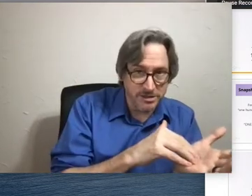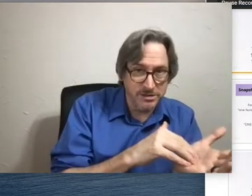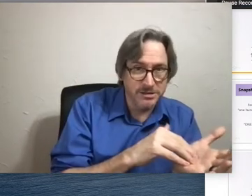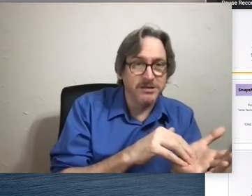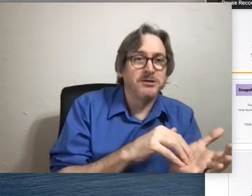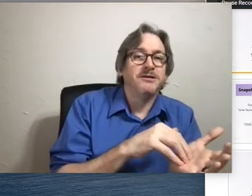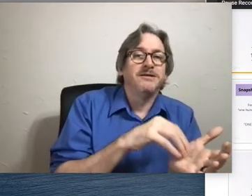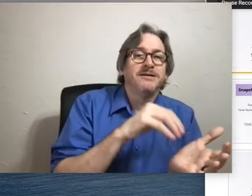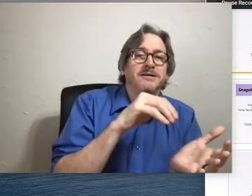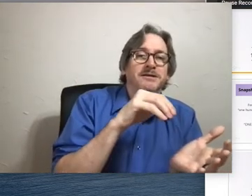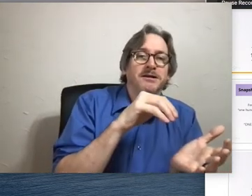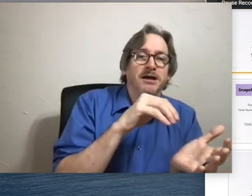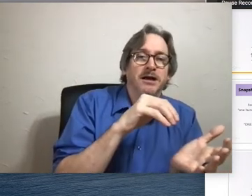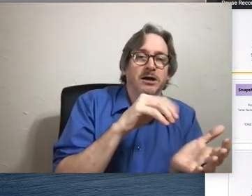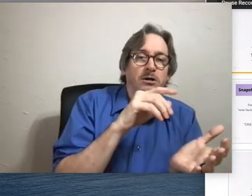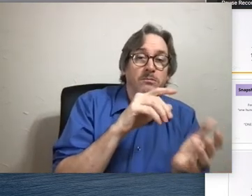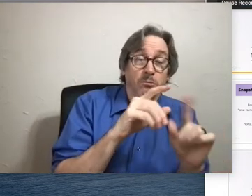1,100,000.